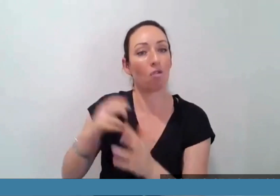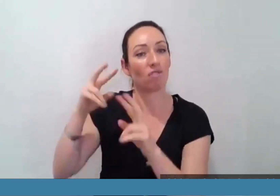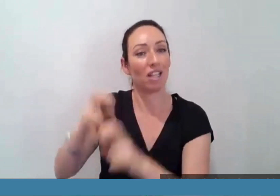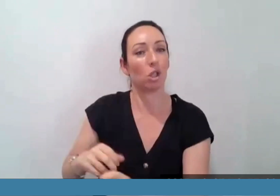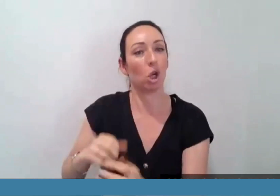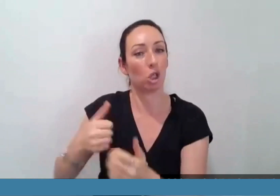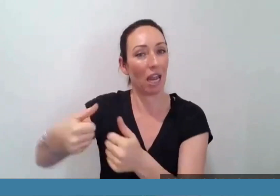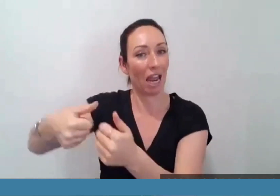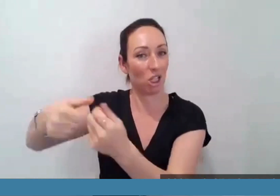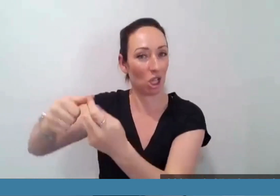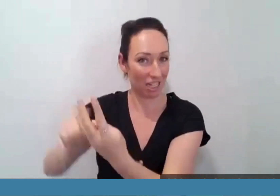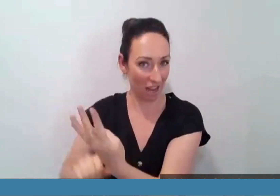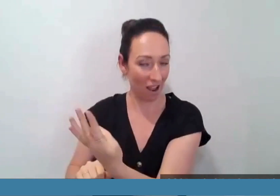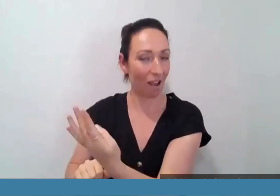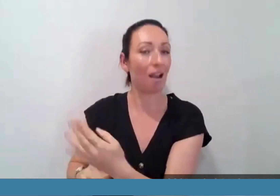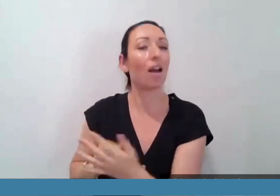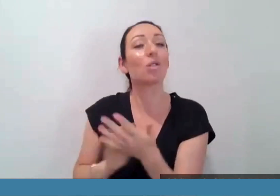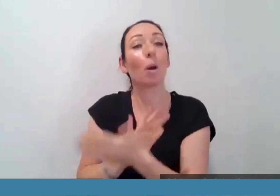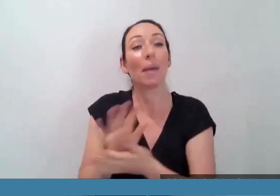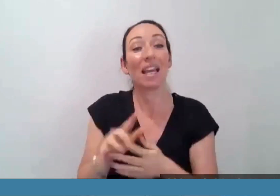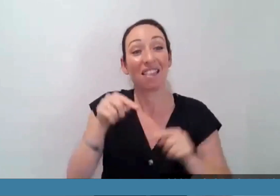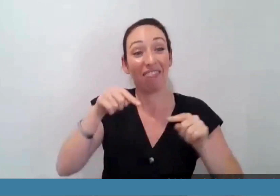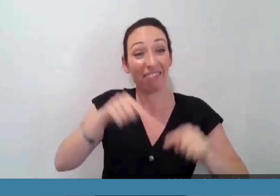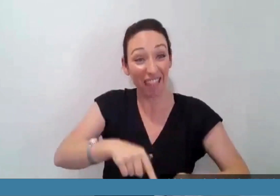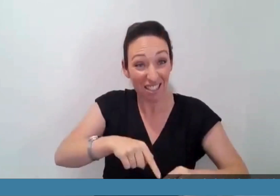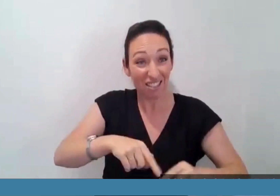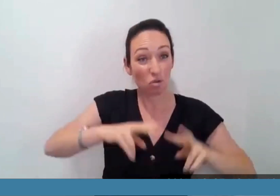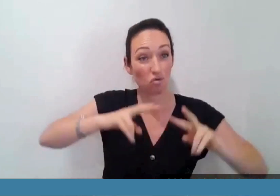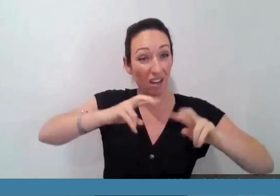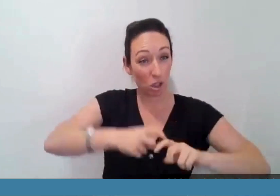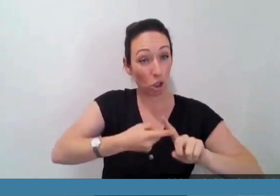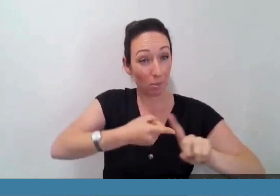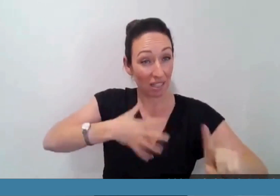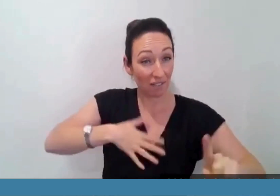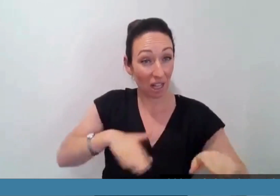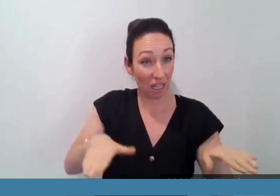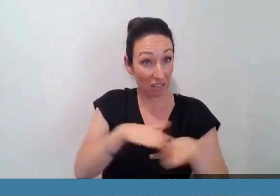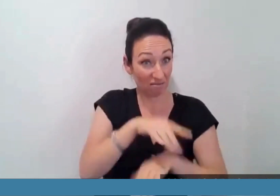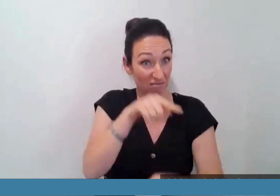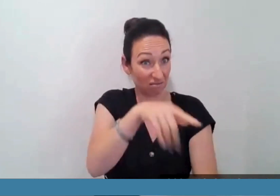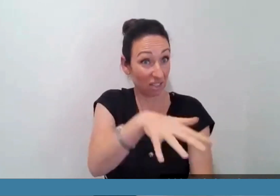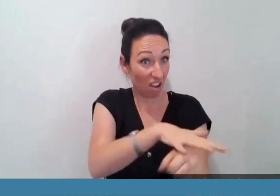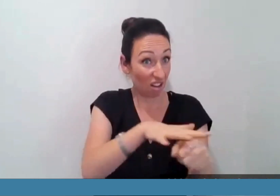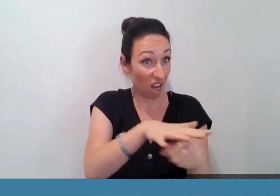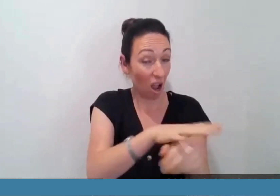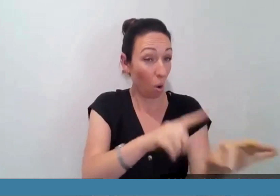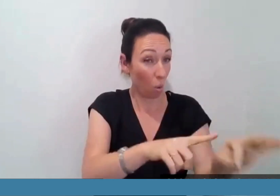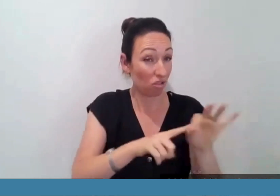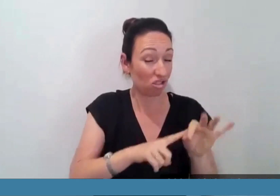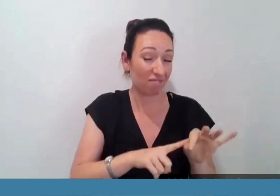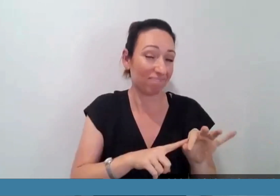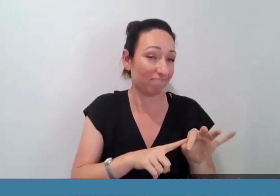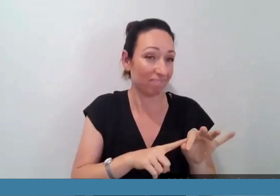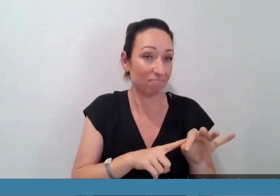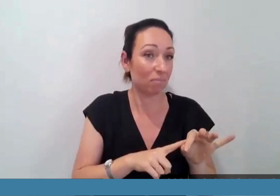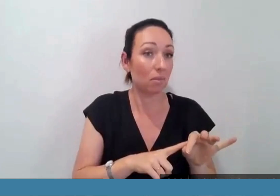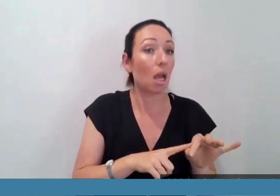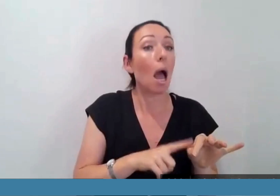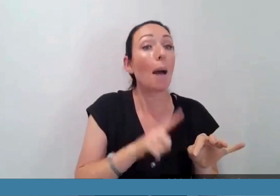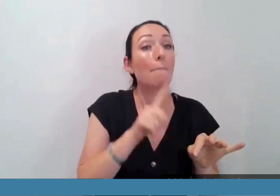commissioned research project is not specifically addressing that question, it may well be part of it as